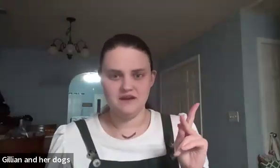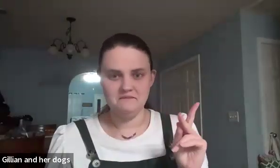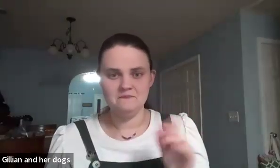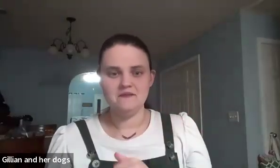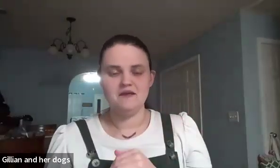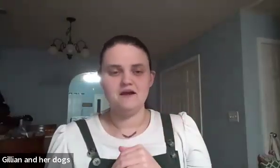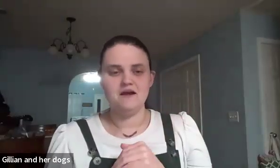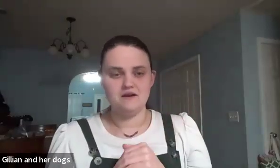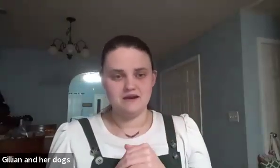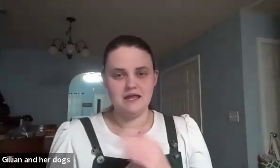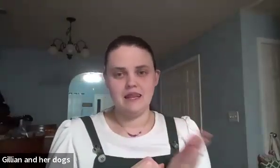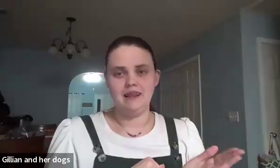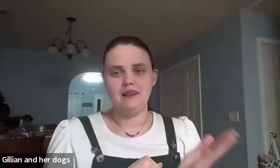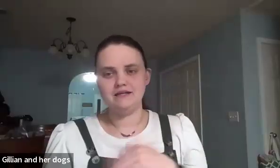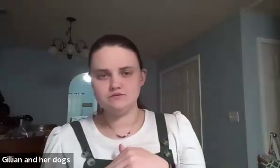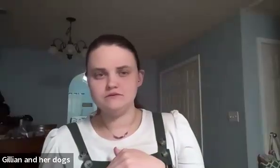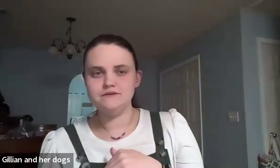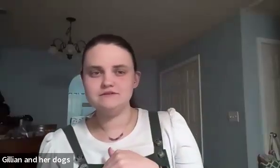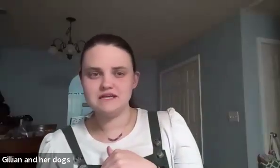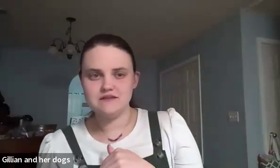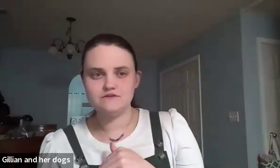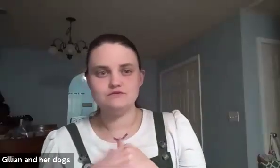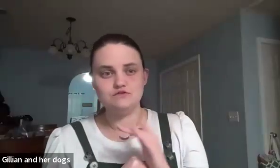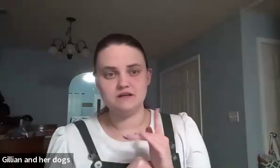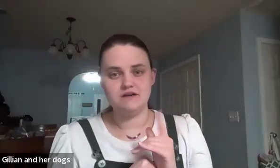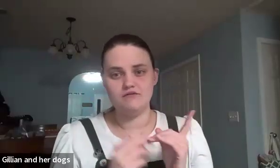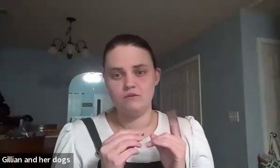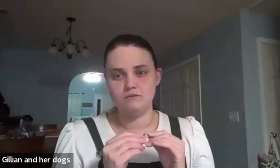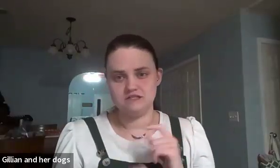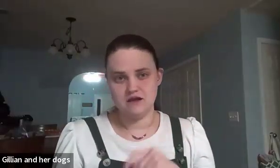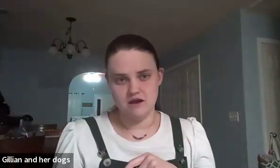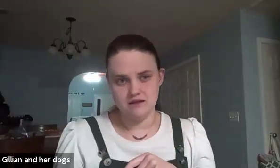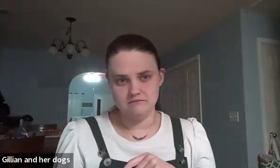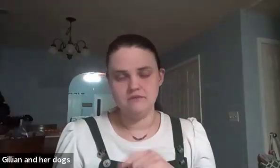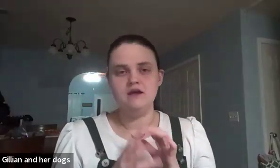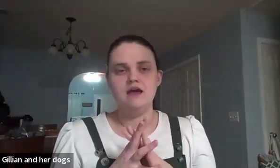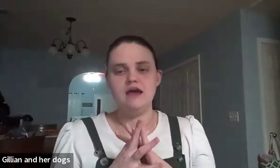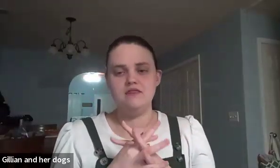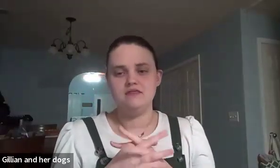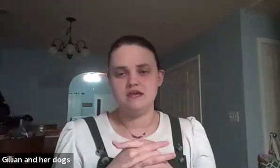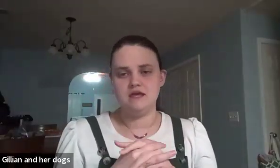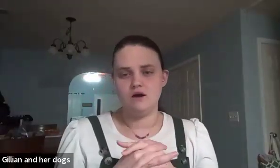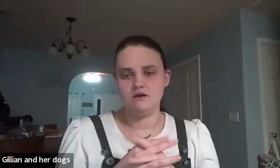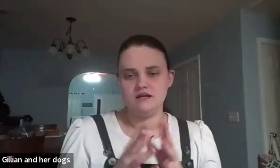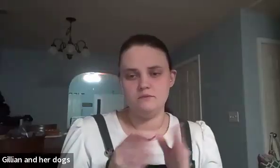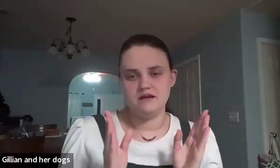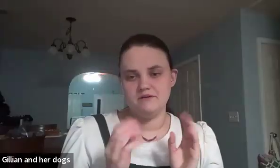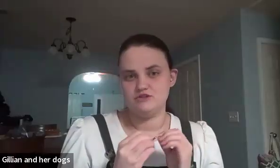Okay? All right. Let's review 10 through 25 one more time, and then I'll kind of open up if there's